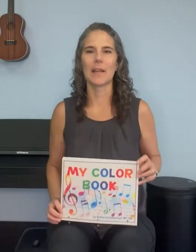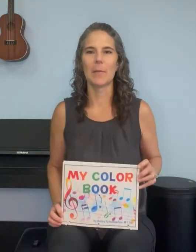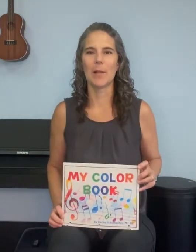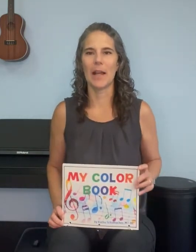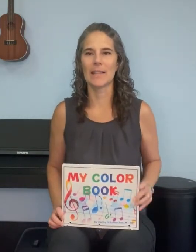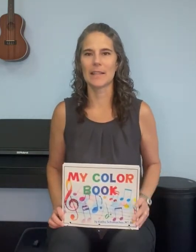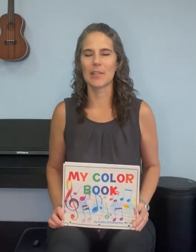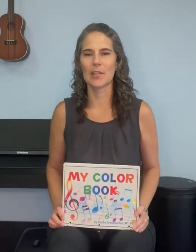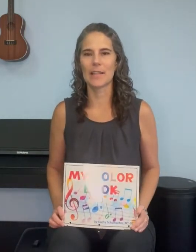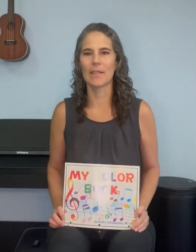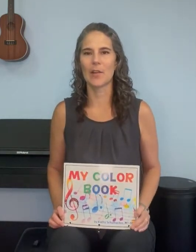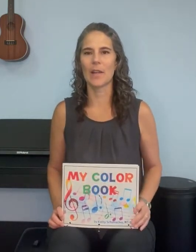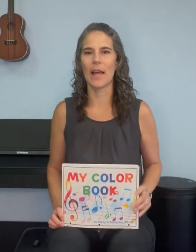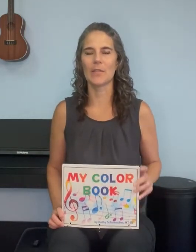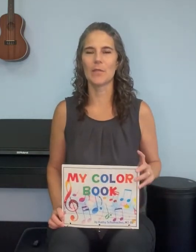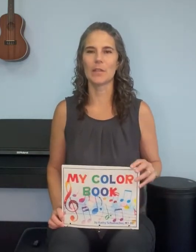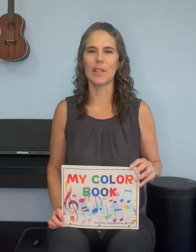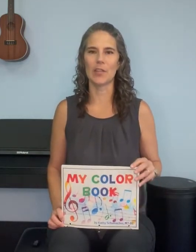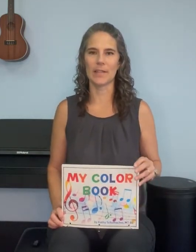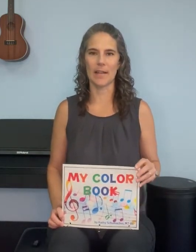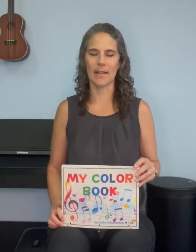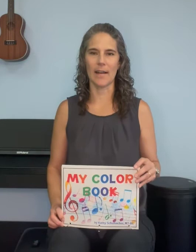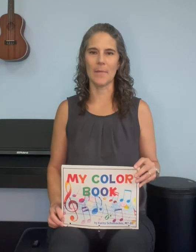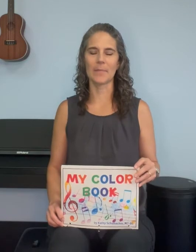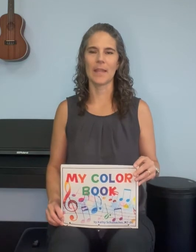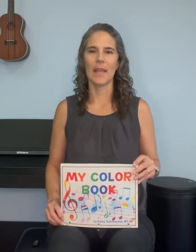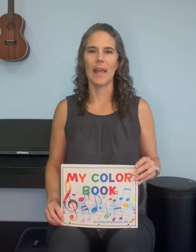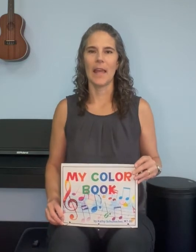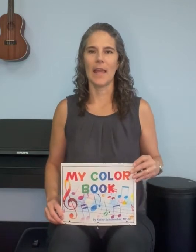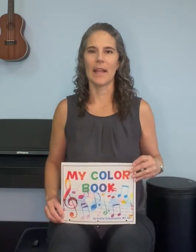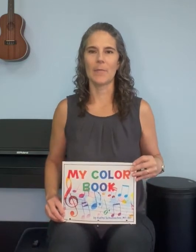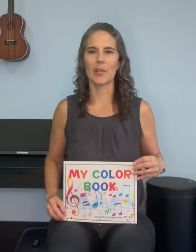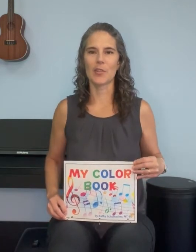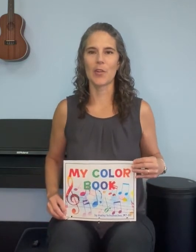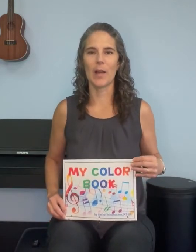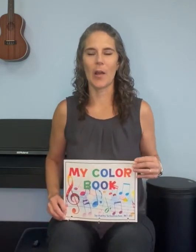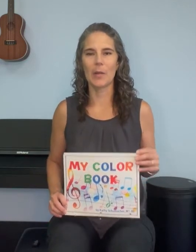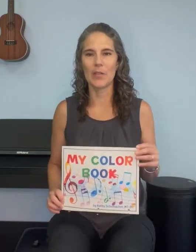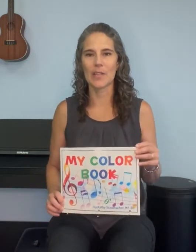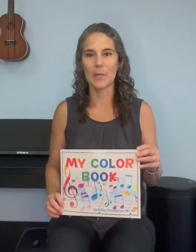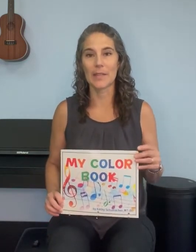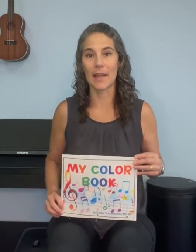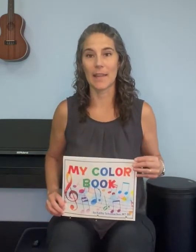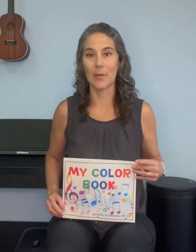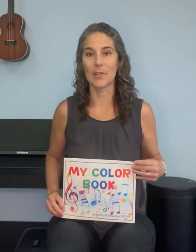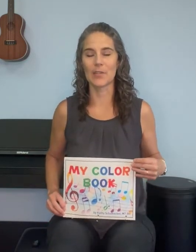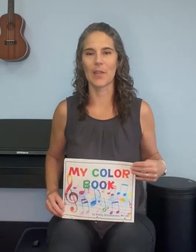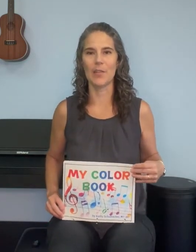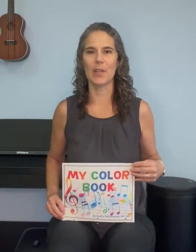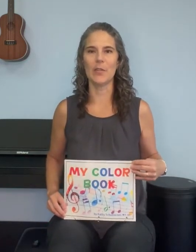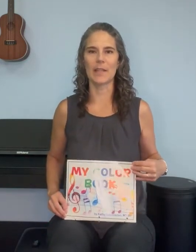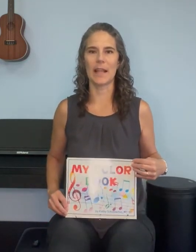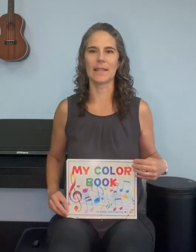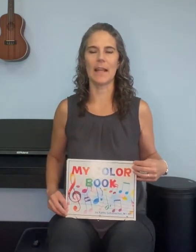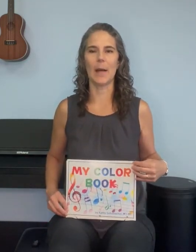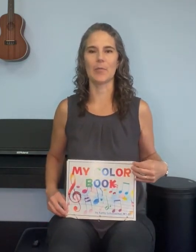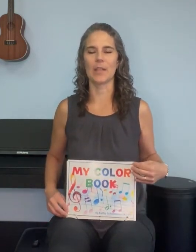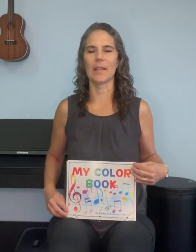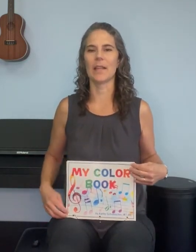available as a digital download at tunefulteaching.com. And I'm going to show you how I would use it with sign language so that you can use that as an option.